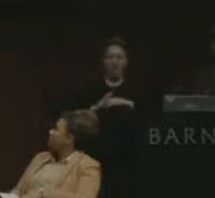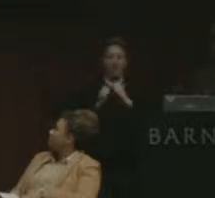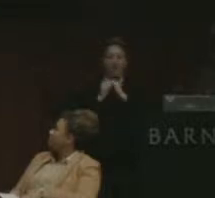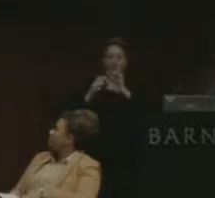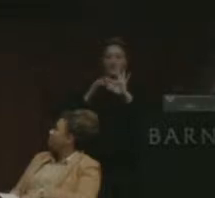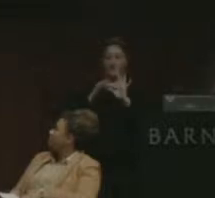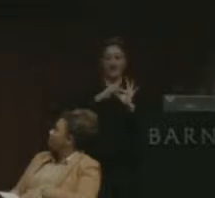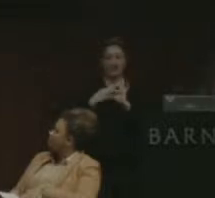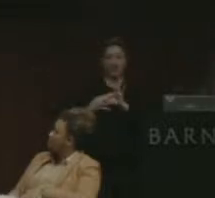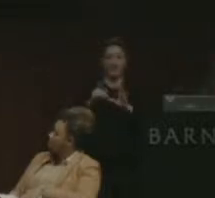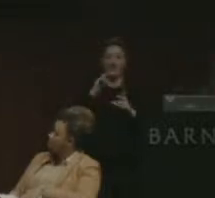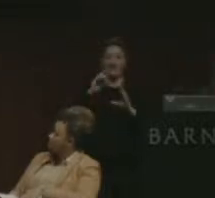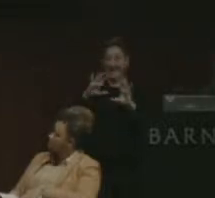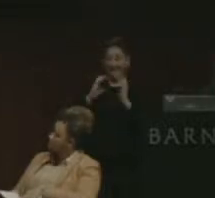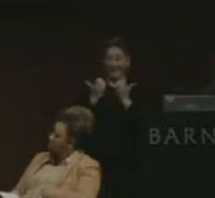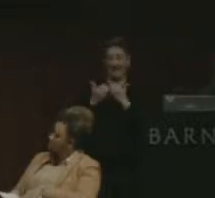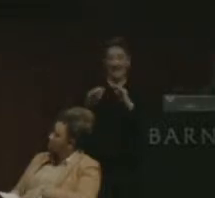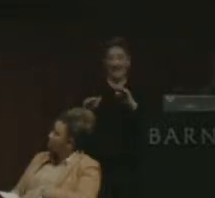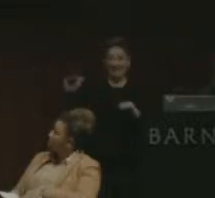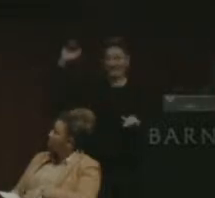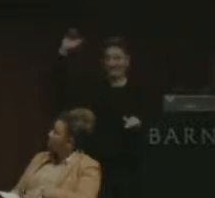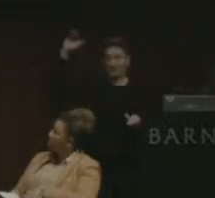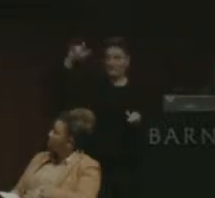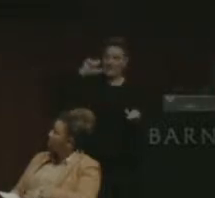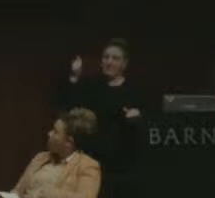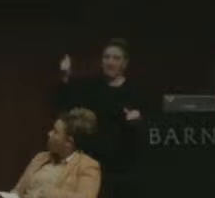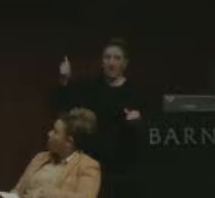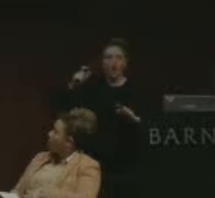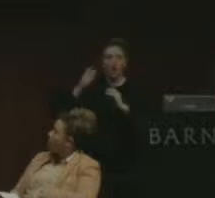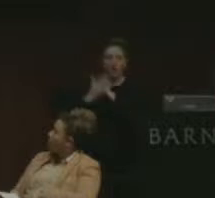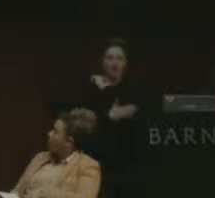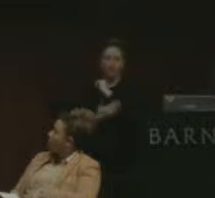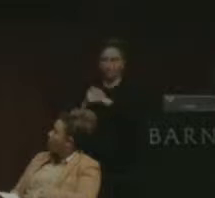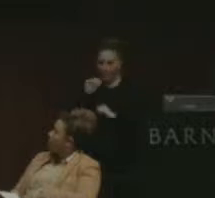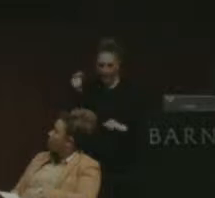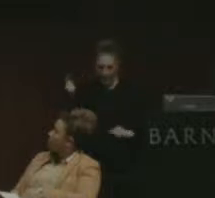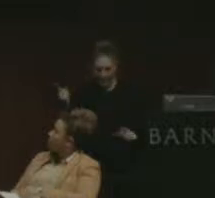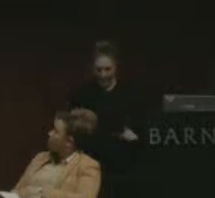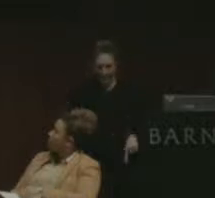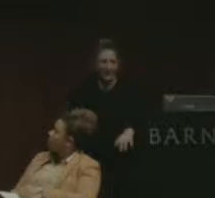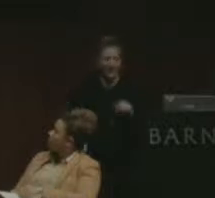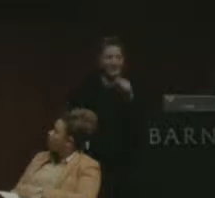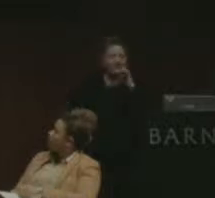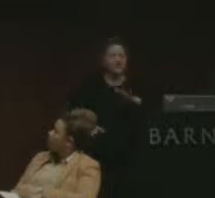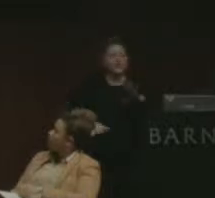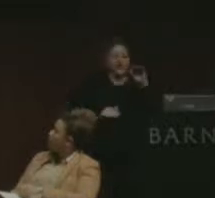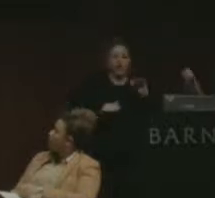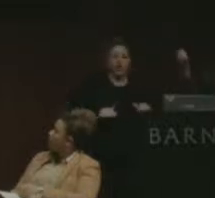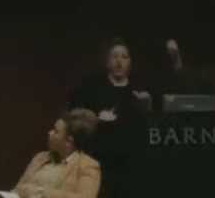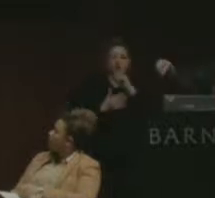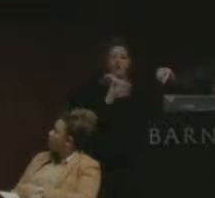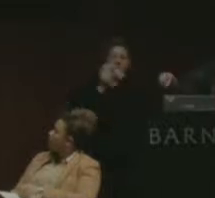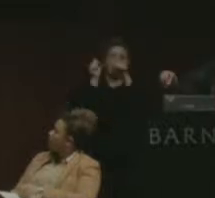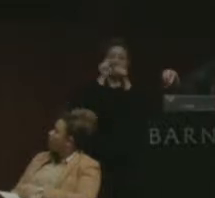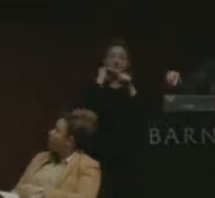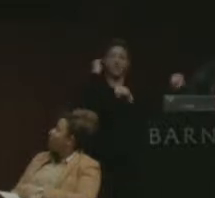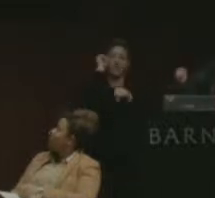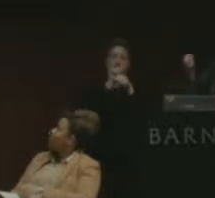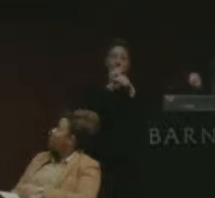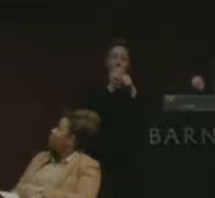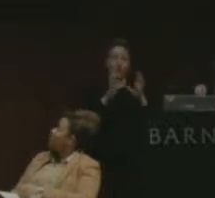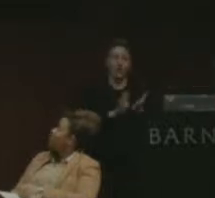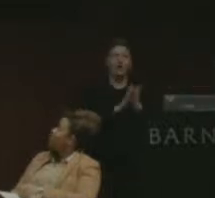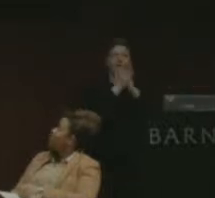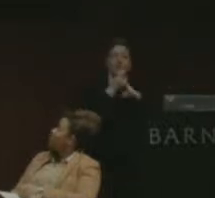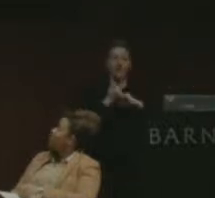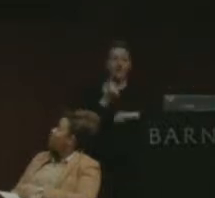class divisions in their own country. So this is Sonia Donuar Chadhari, who was a child domestic worker. She went on to be an activist. And at the UN in Geneva,